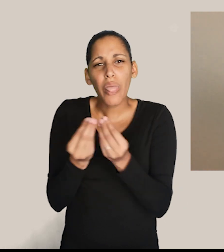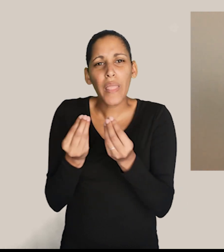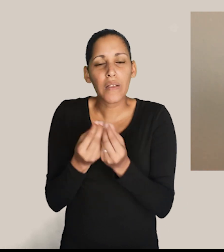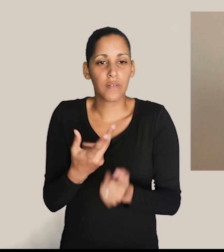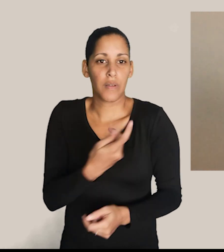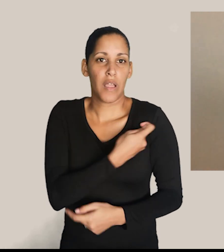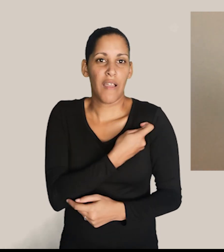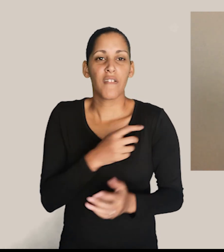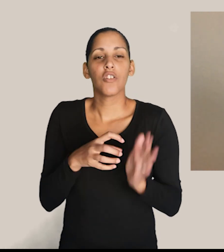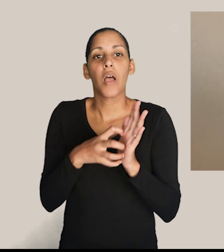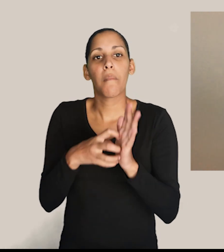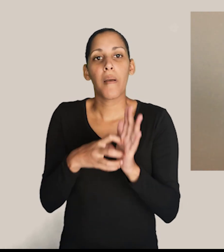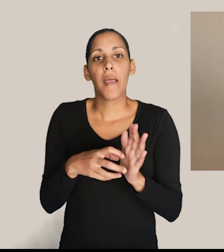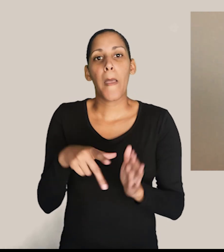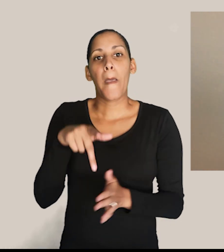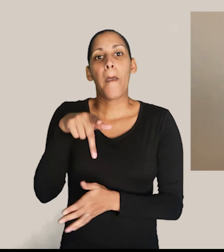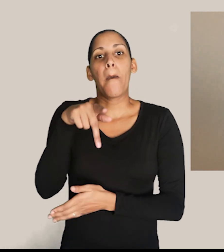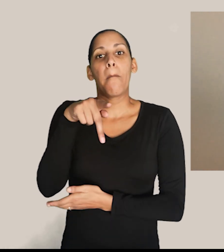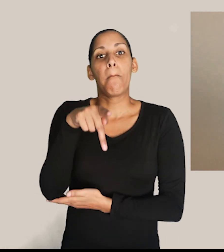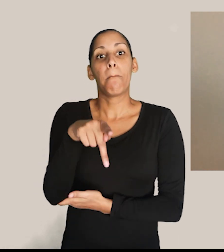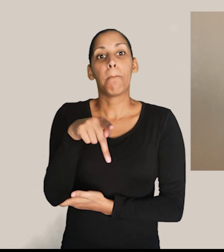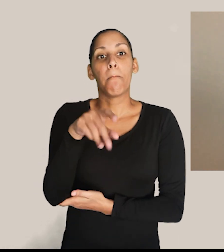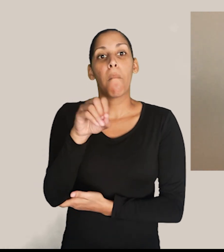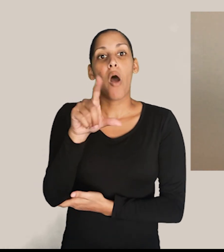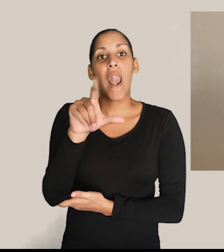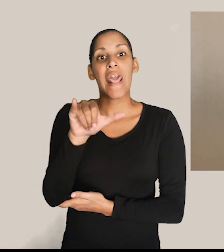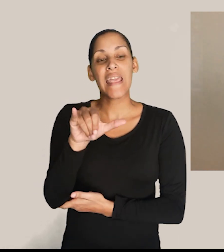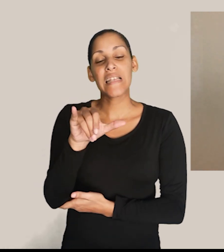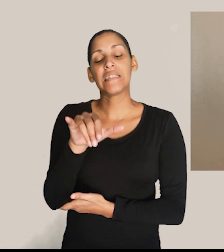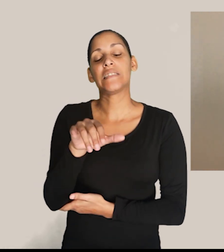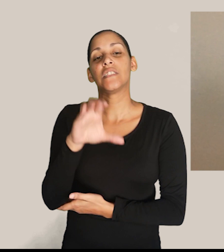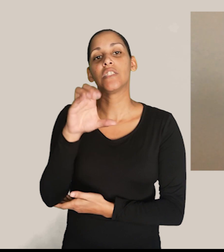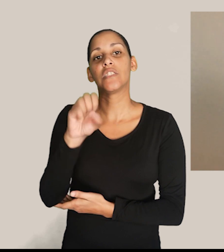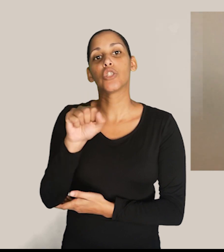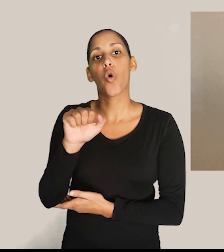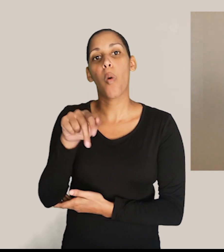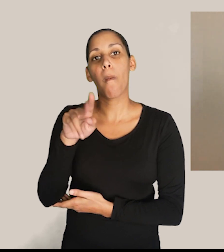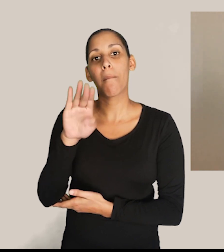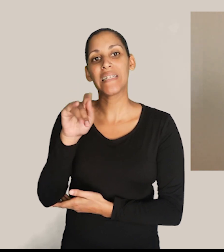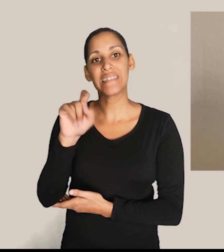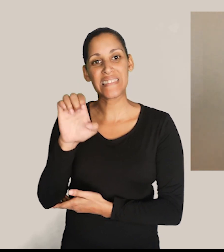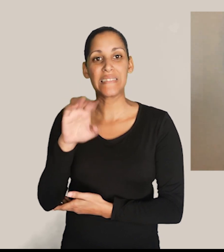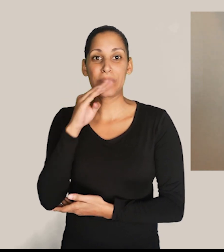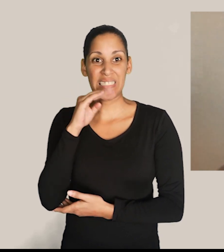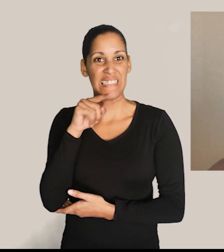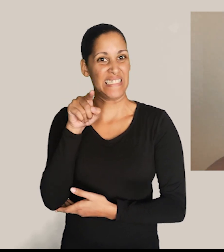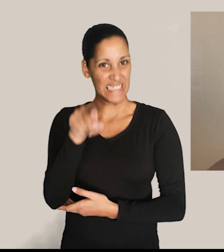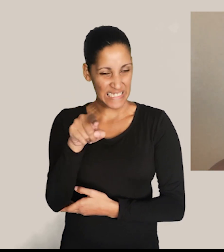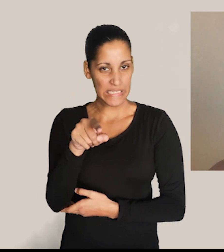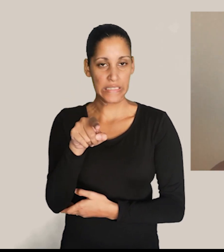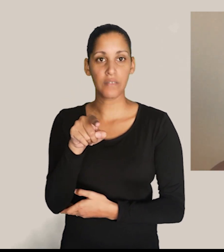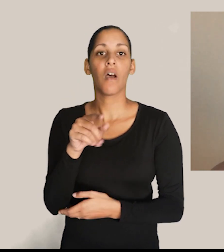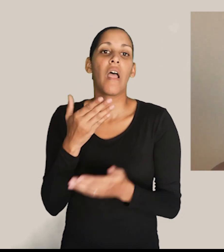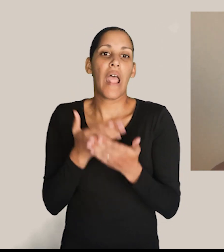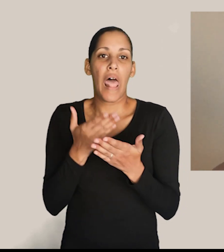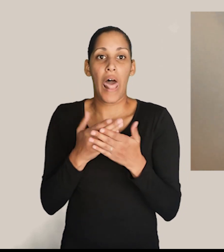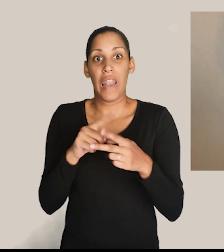for example, polysorbate, is contraindicated to receiving a subsequent dose of a COVID